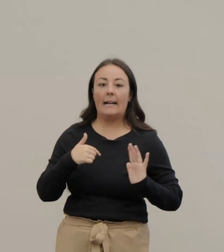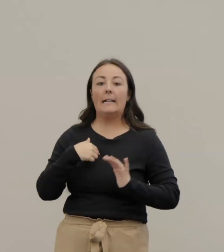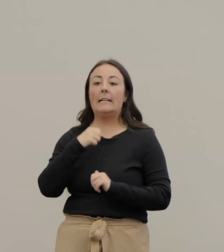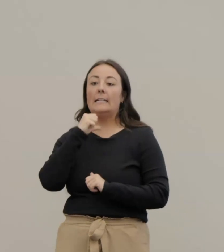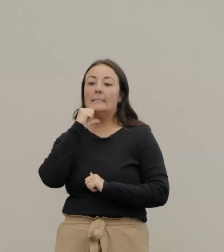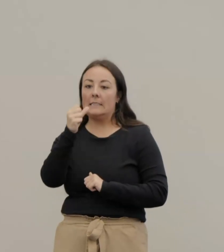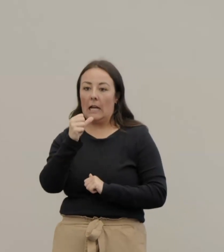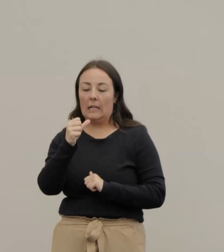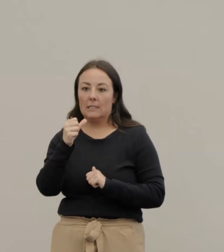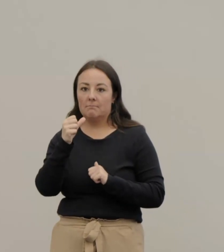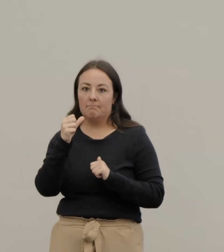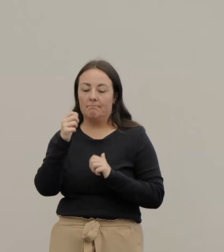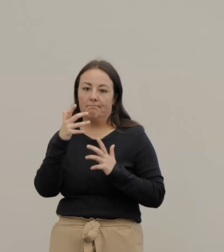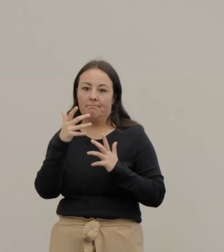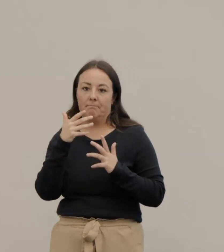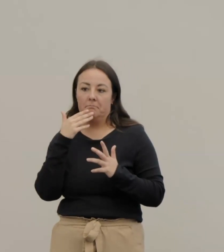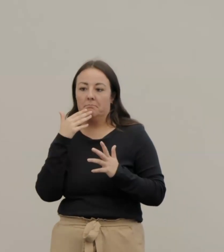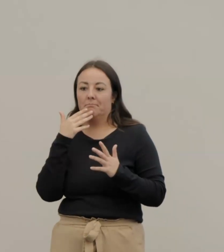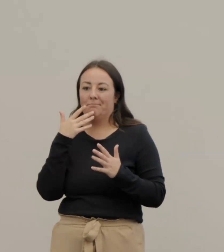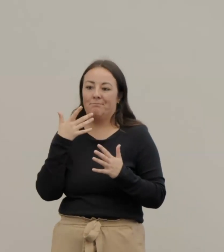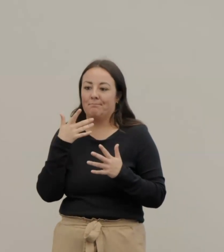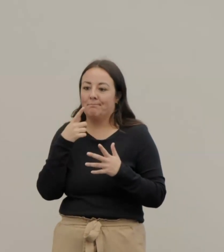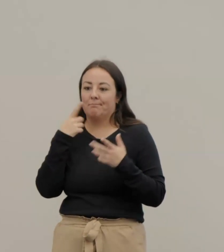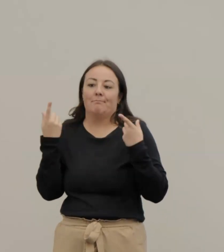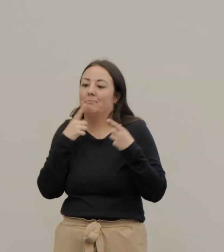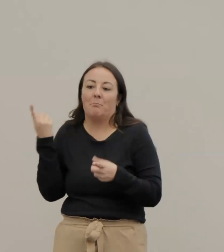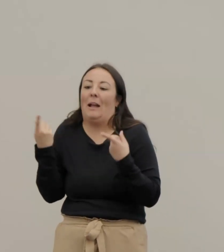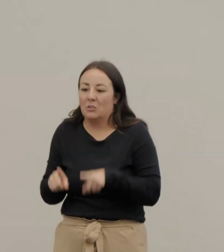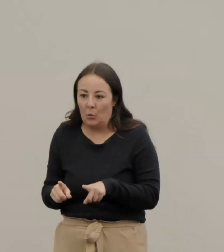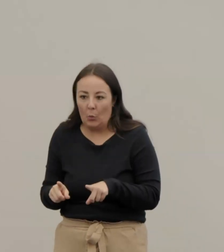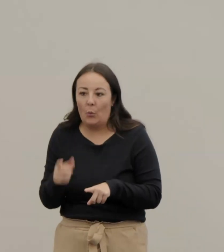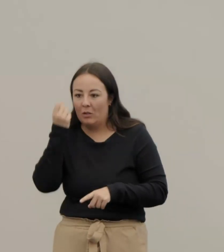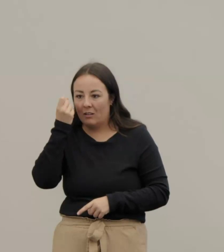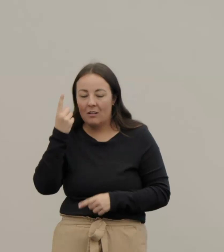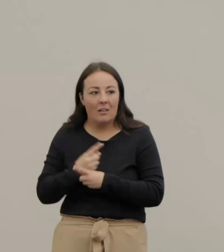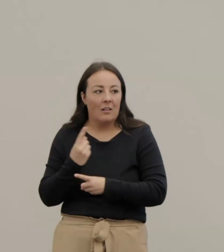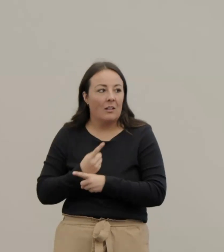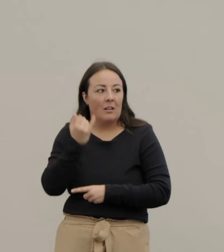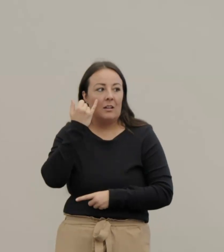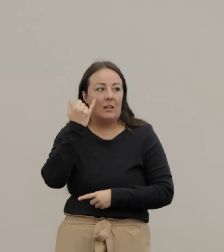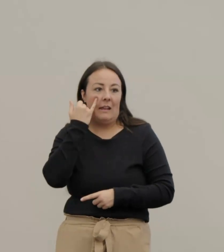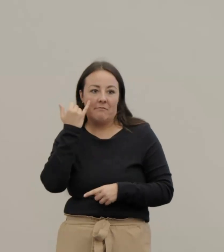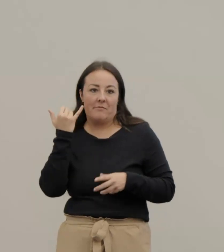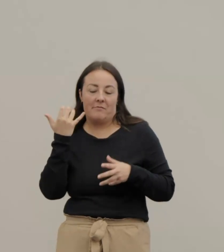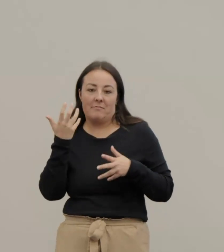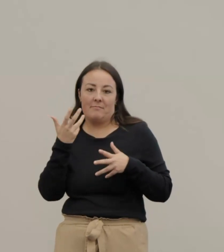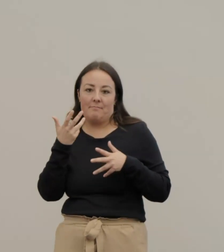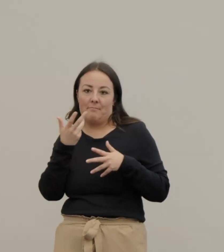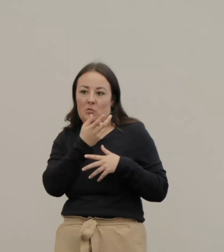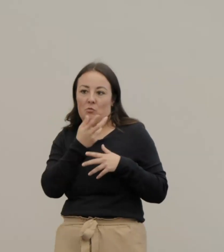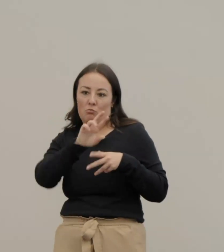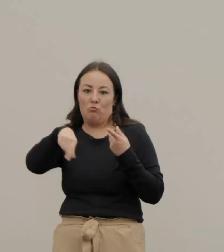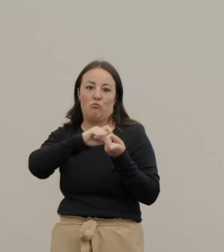to move an entire site. Good question though. Judy, do you have an answer? I'm actually curious about this.